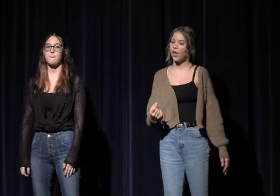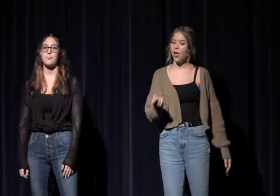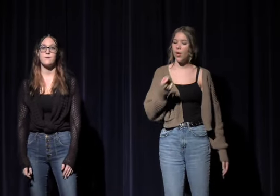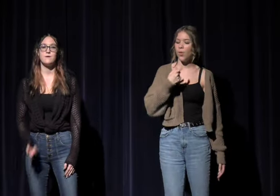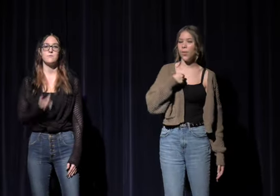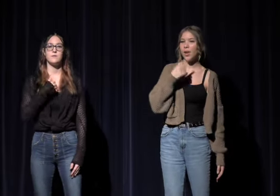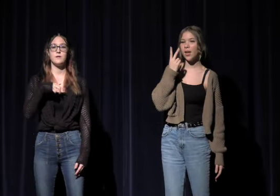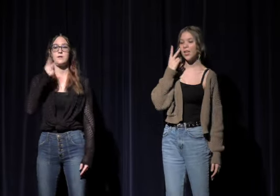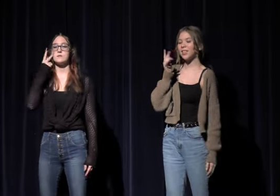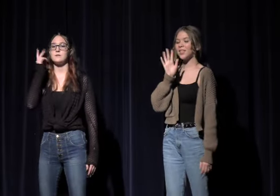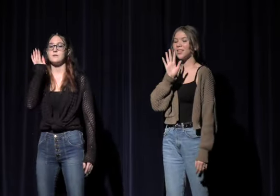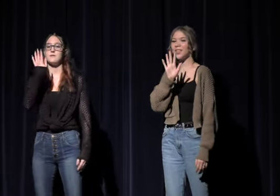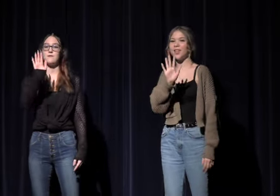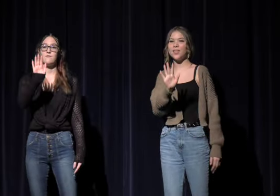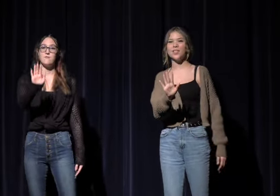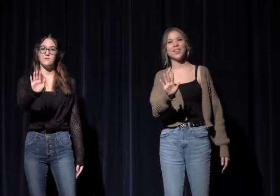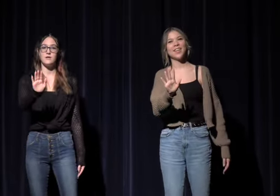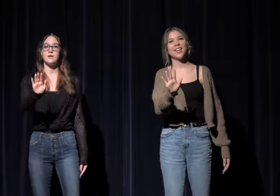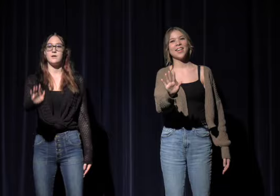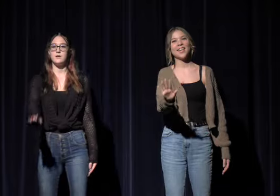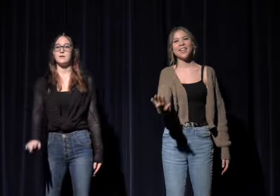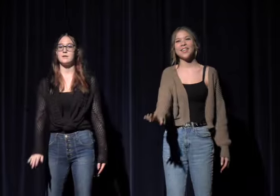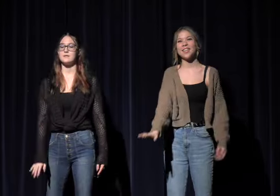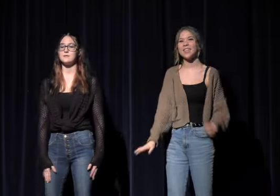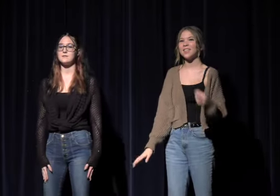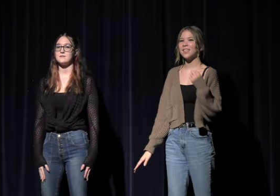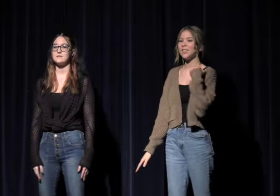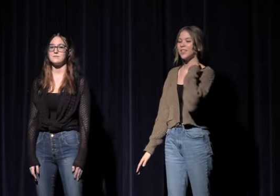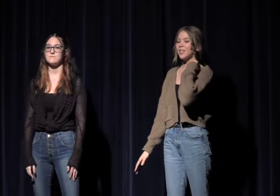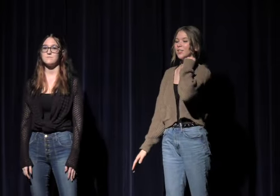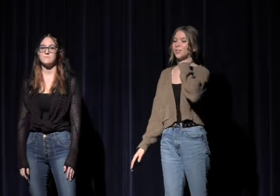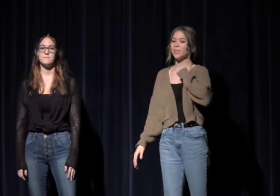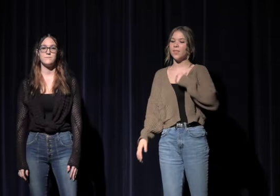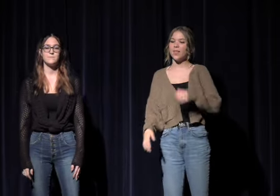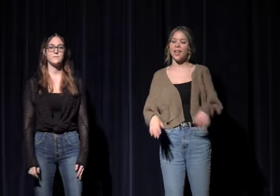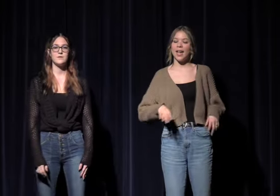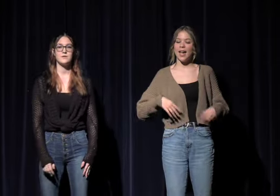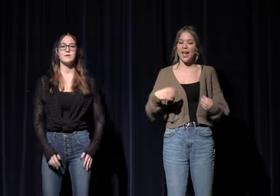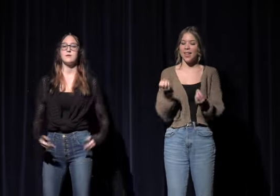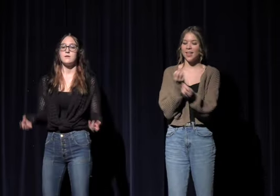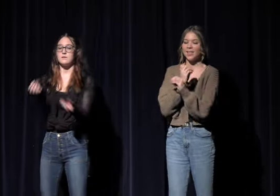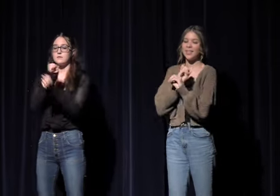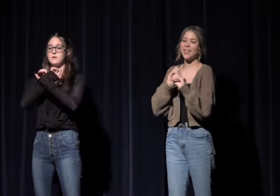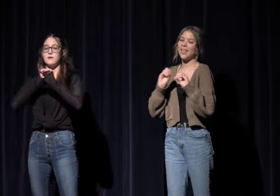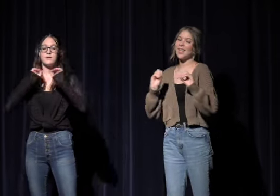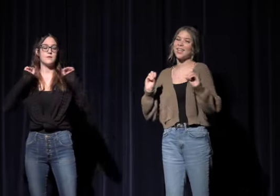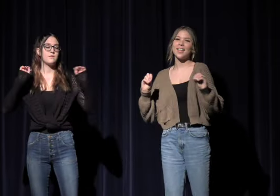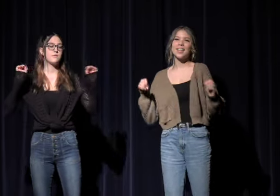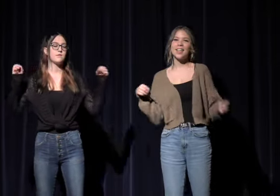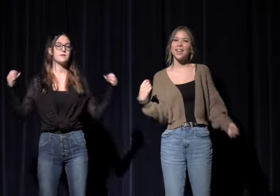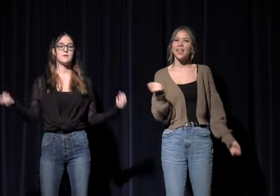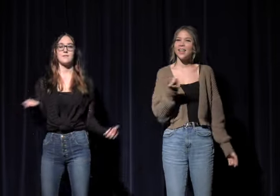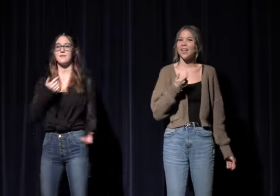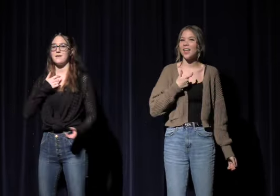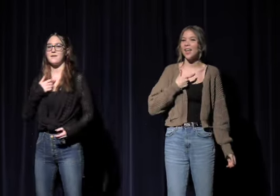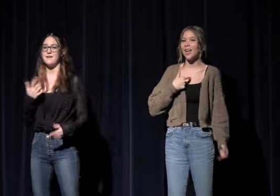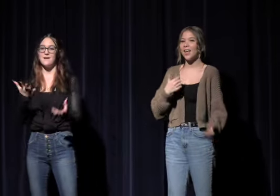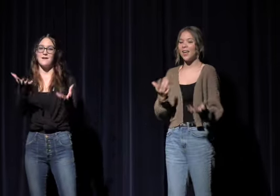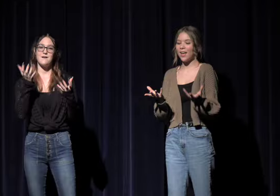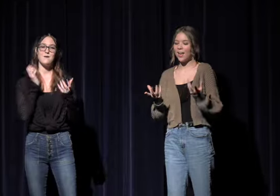When I see your face When your face There's not a thing that I